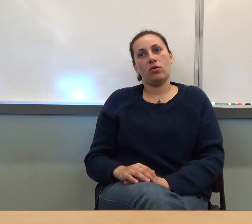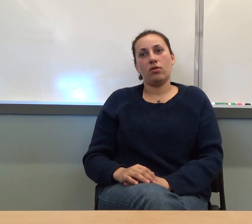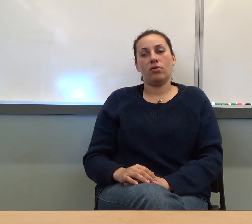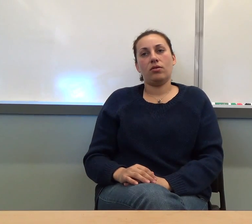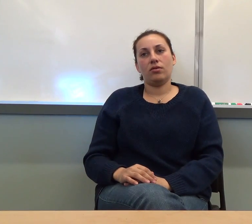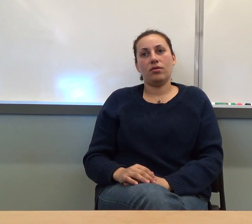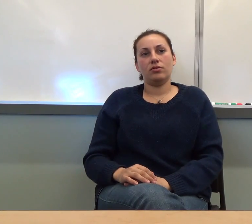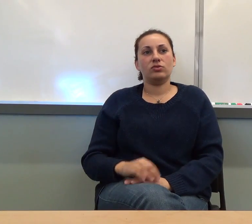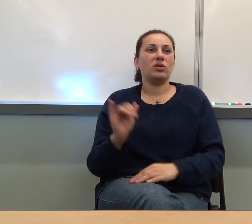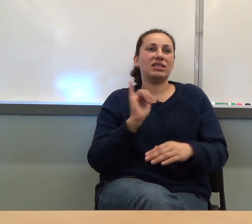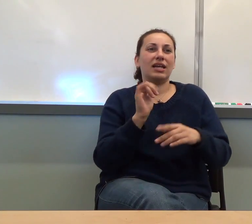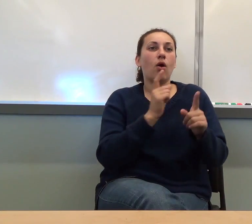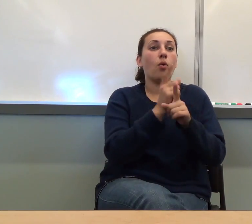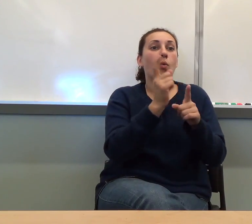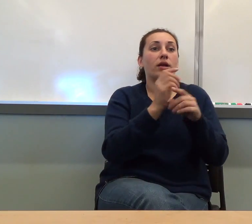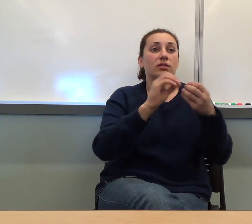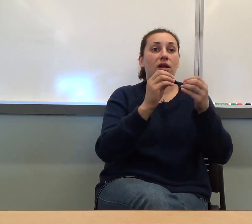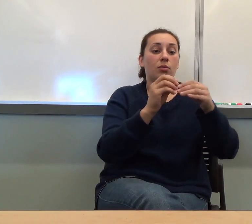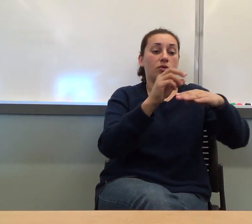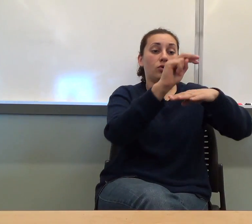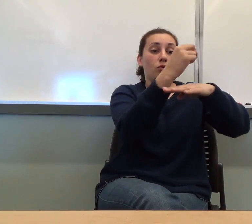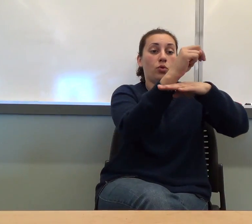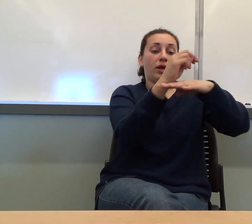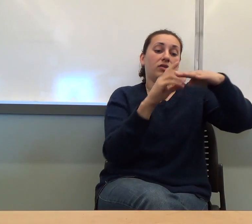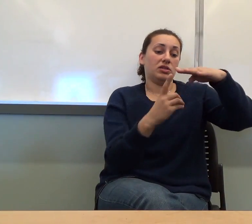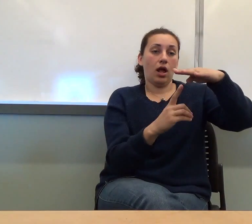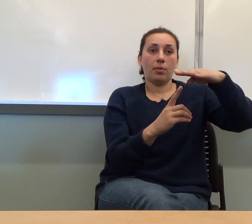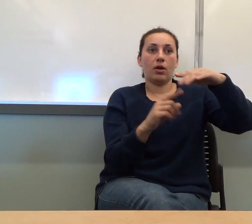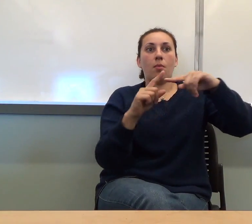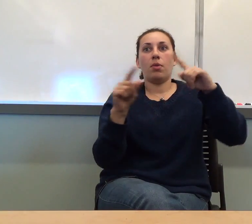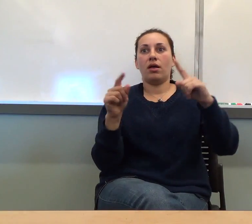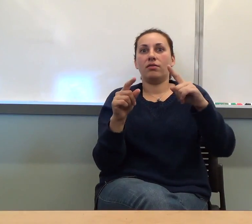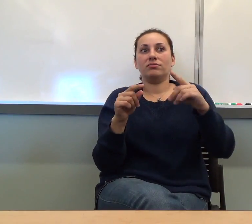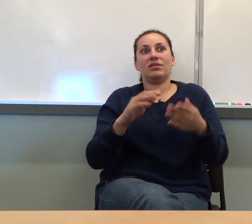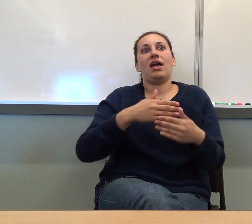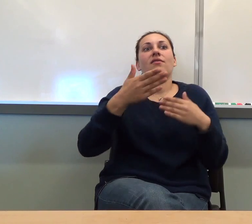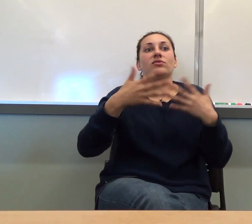That's the ratio. Okay. And the answer on that one, by the way, is